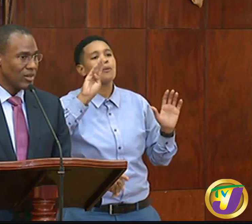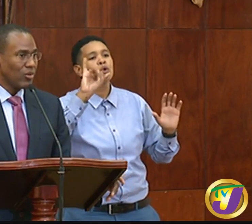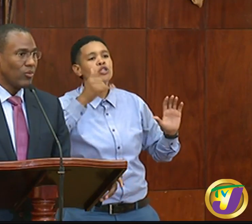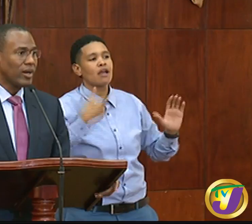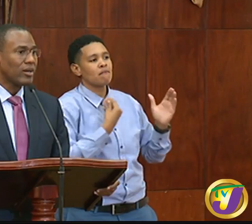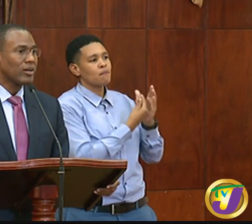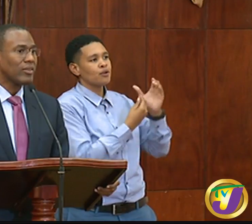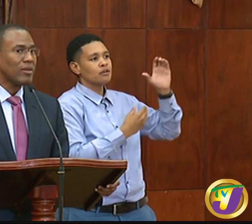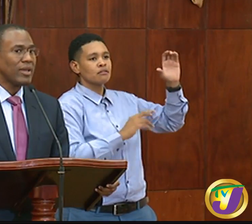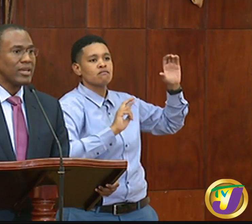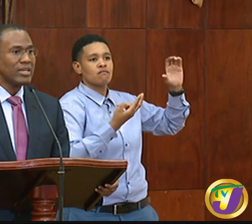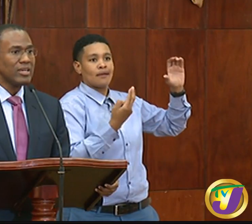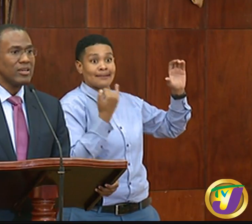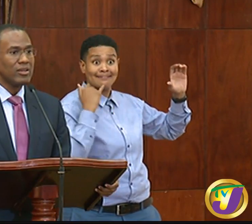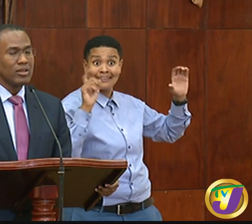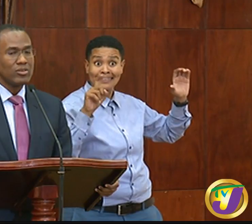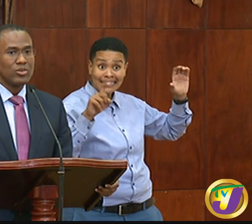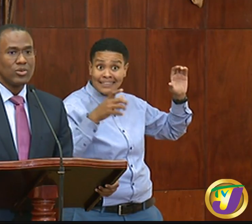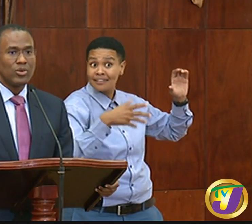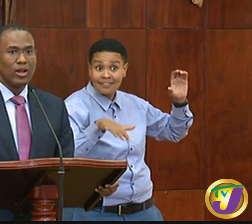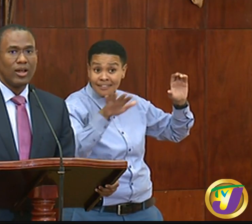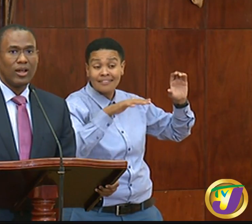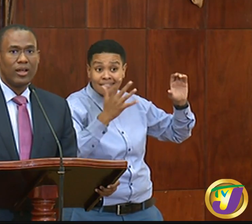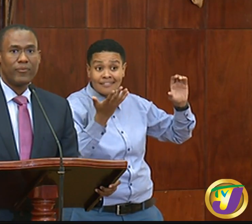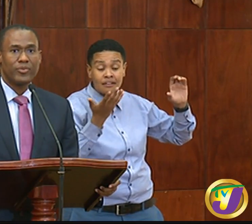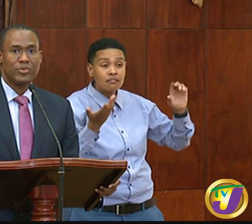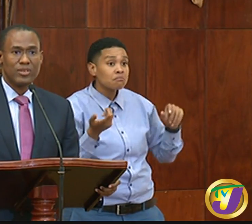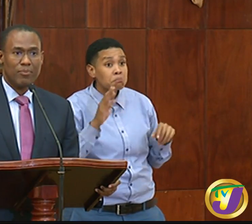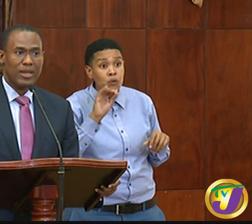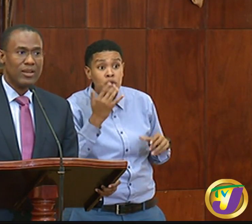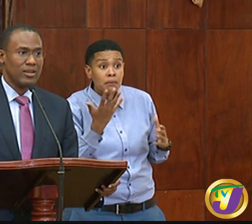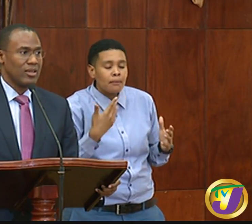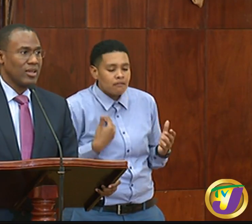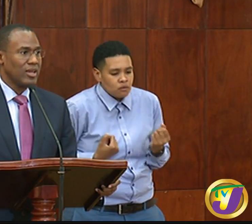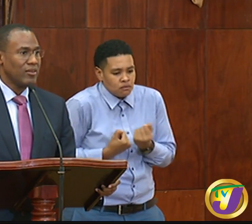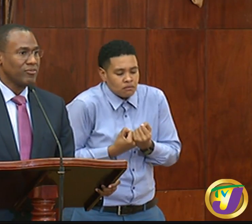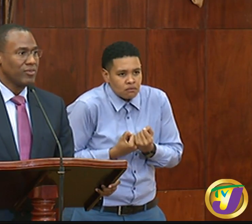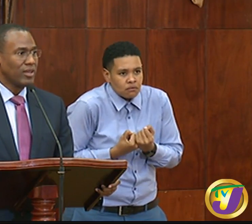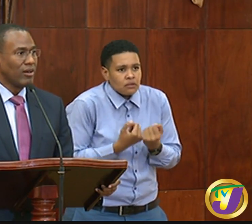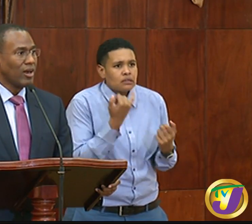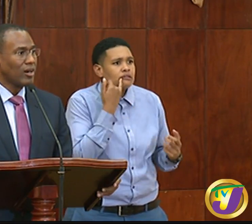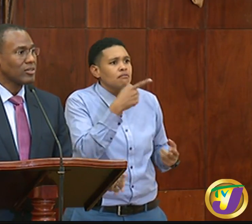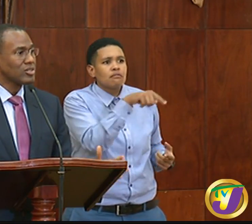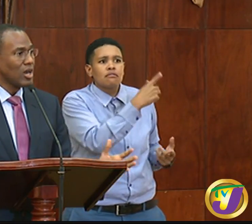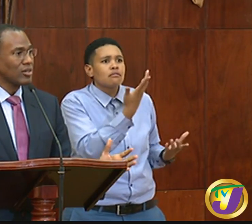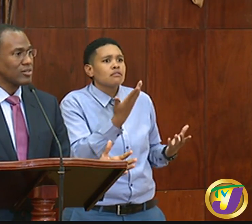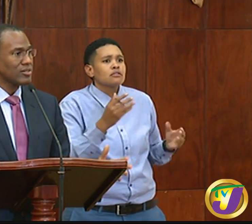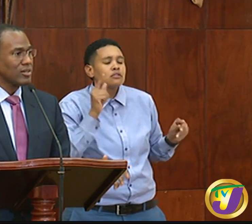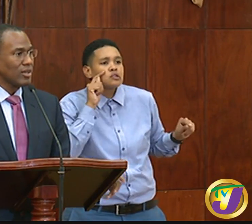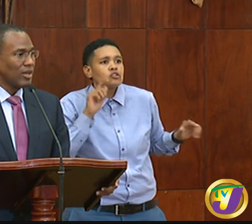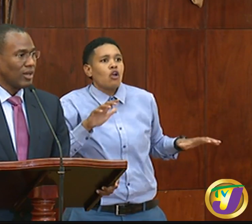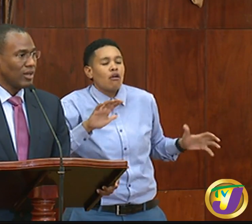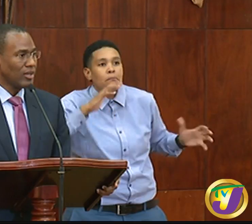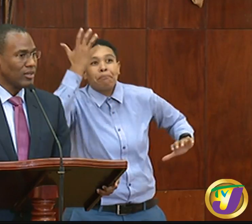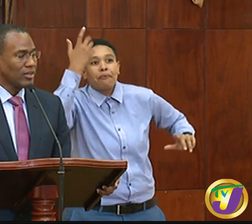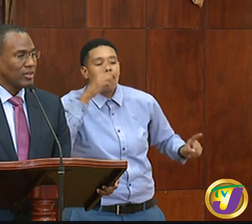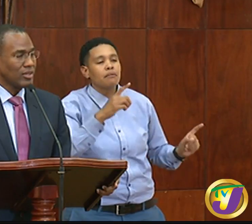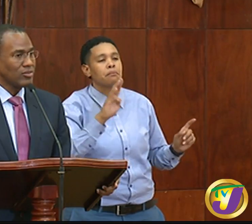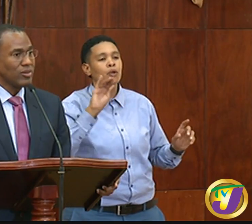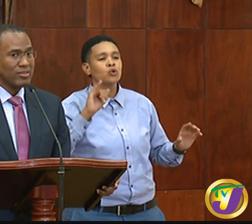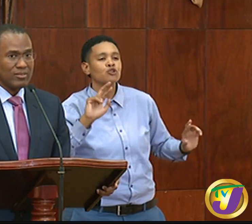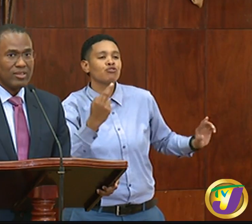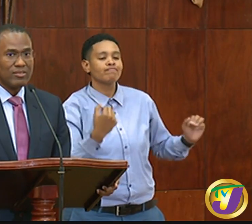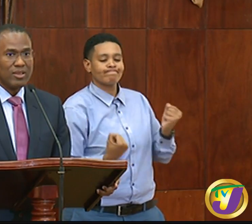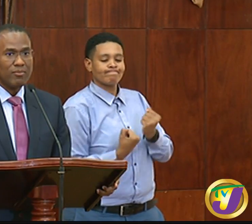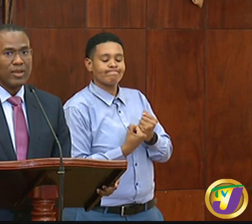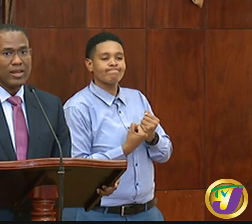this, where they may need to step in if there are shocks